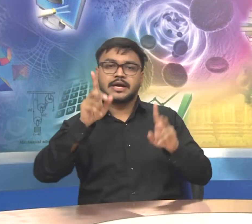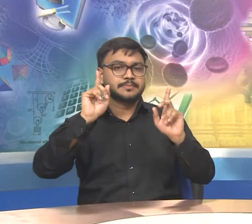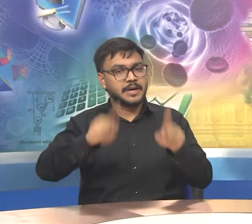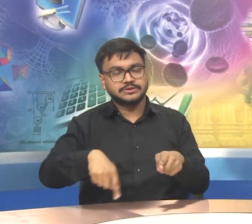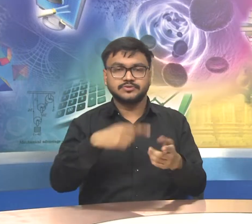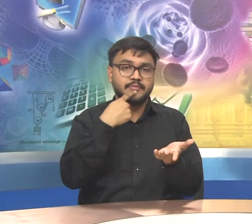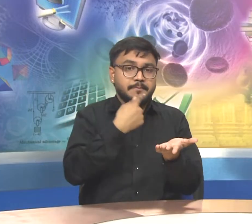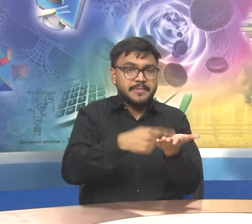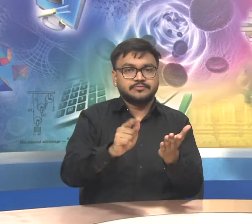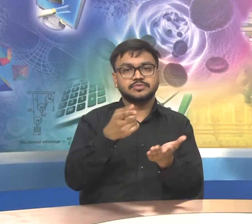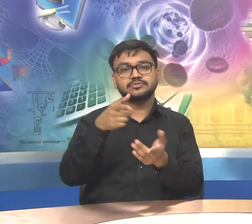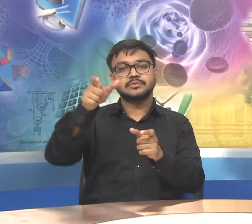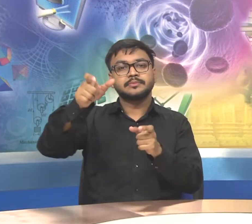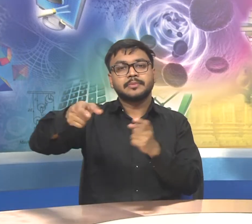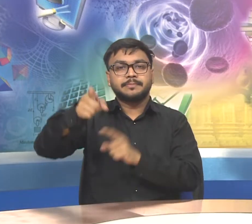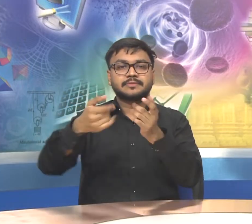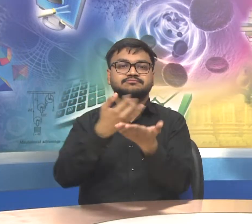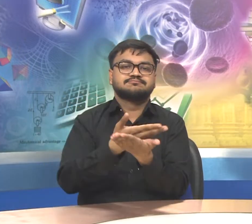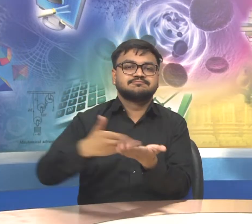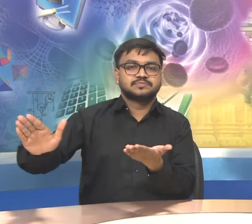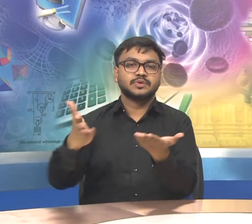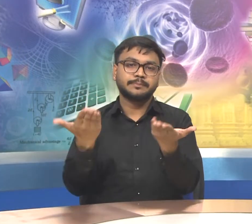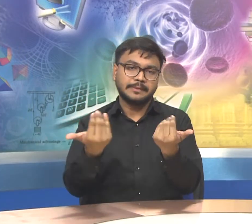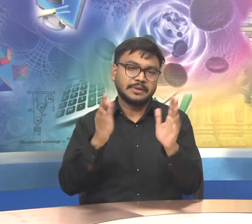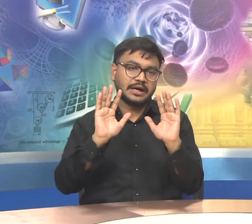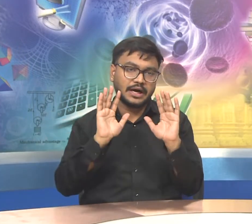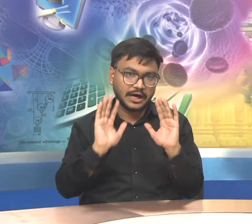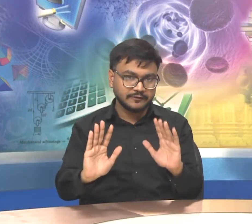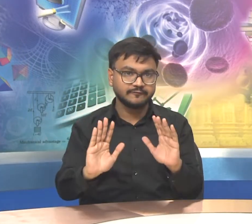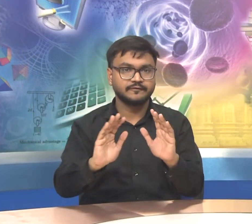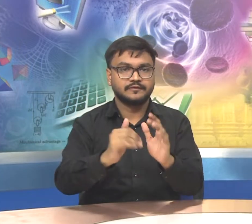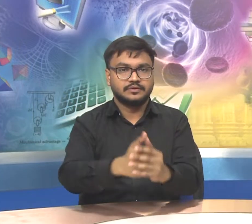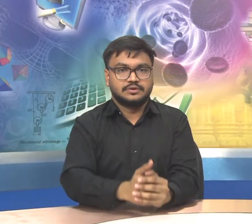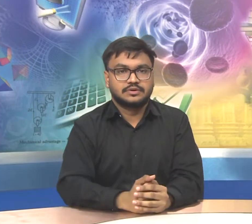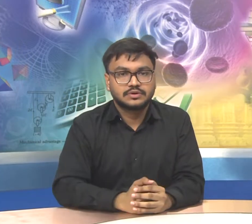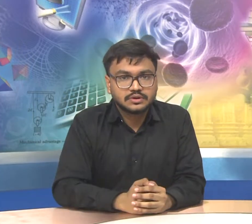the executive cannot arbitrarily remove them.